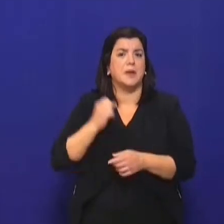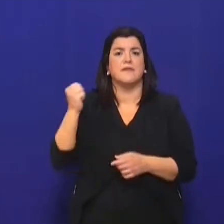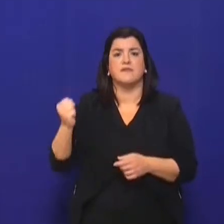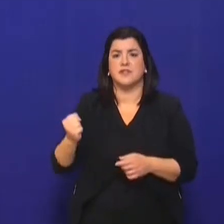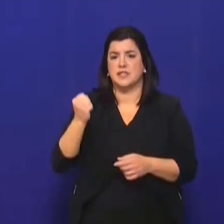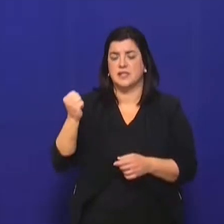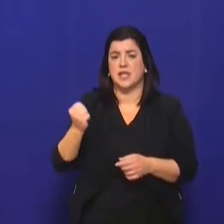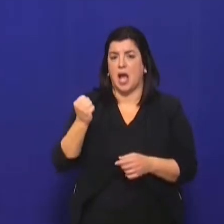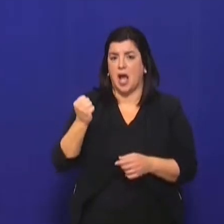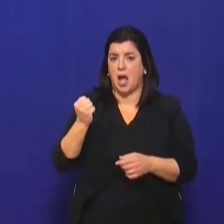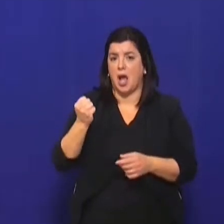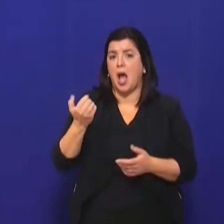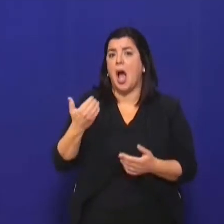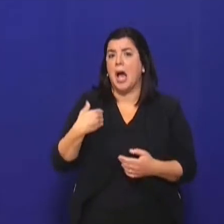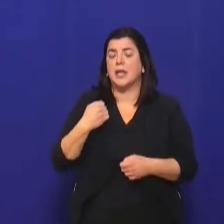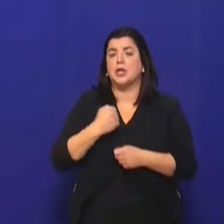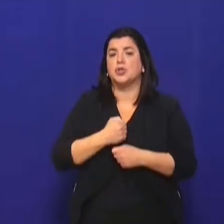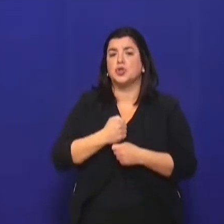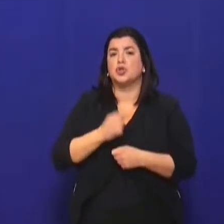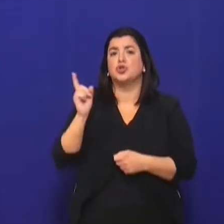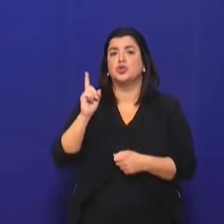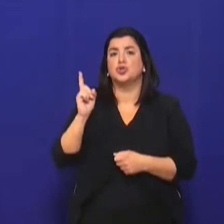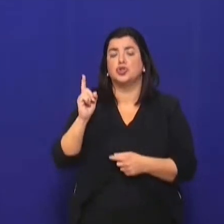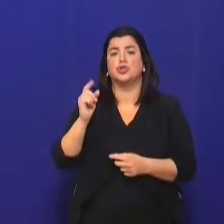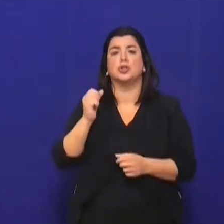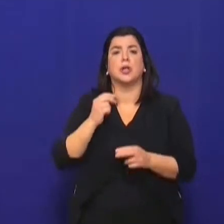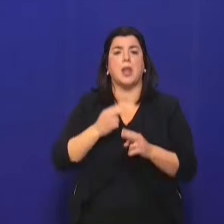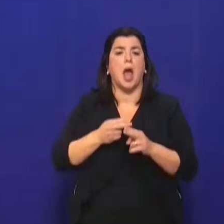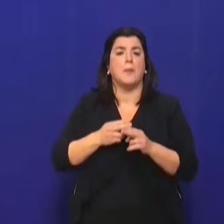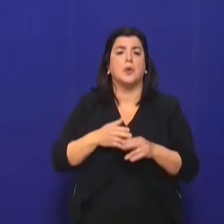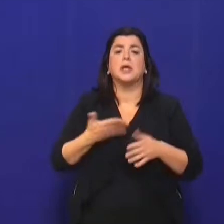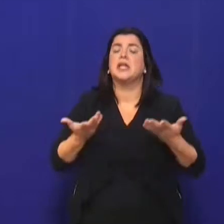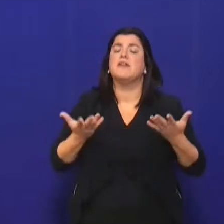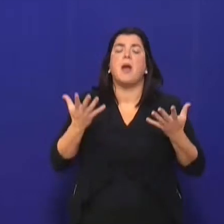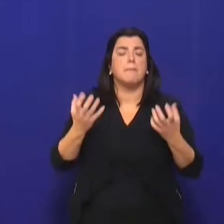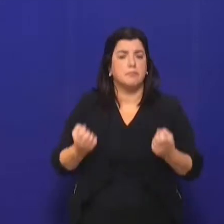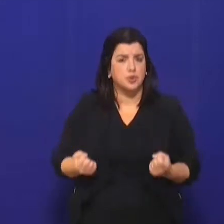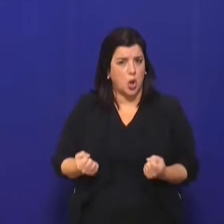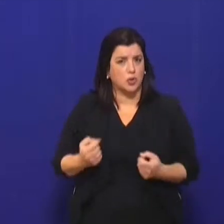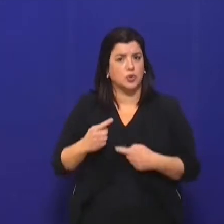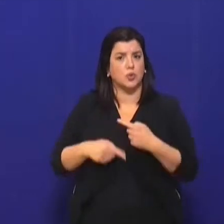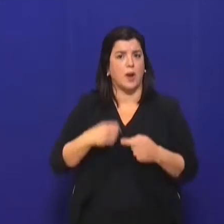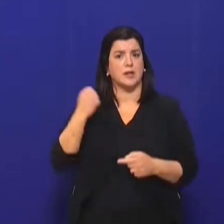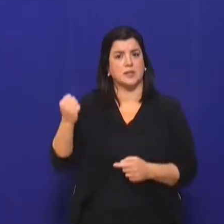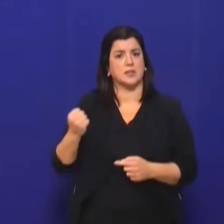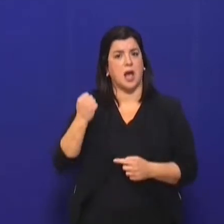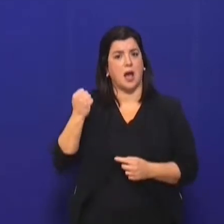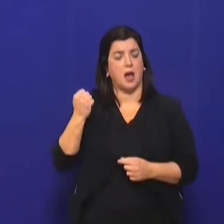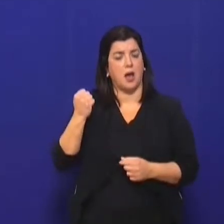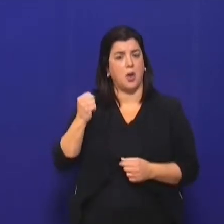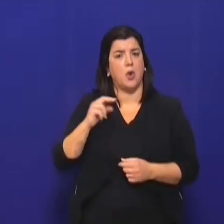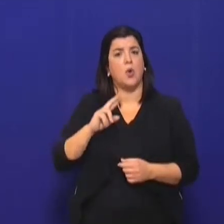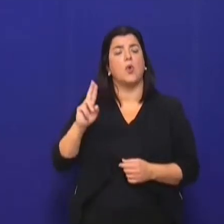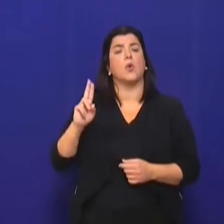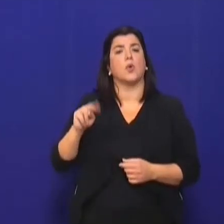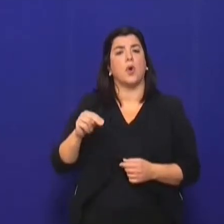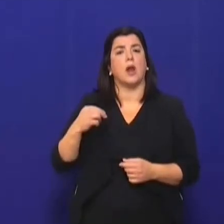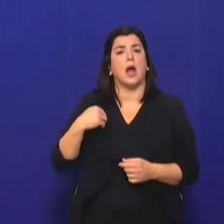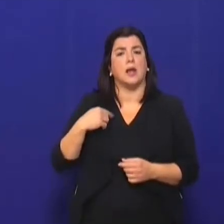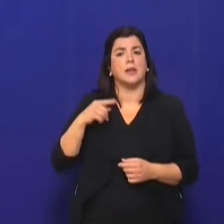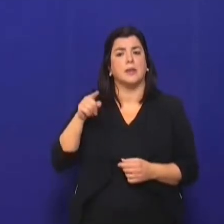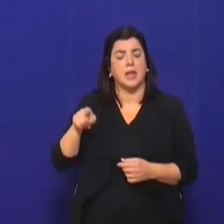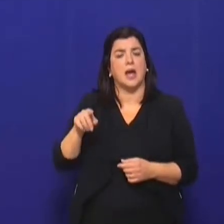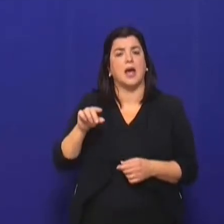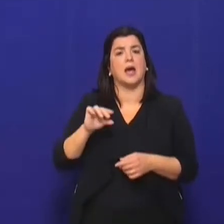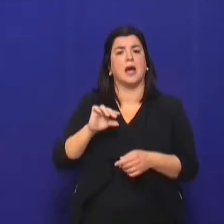pubblika, xogħolna huwa li naħdmu fuq kwalinkwa aspett tas-saħħa pubblika u propju anke ħajkun qed jaħdem